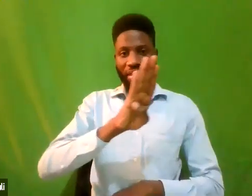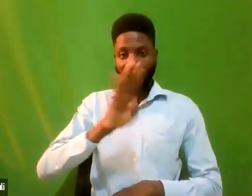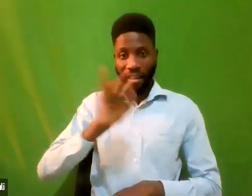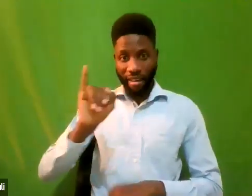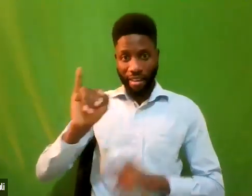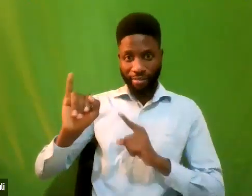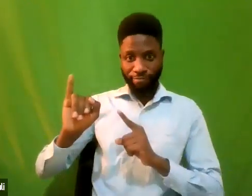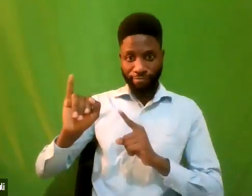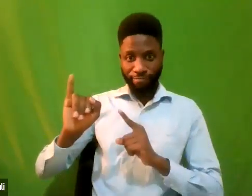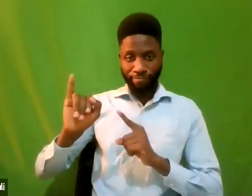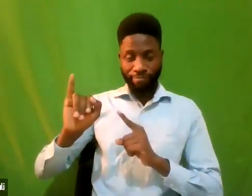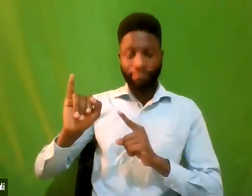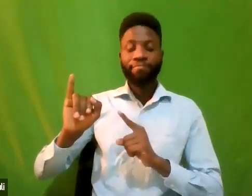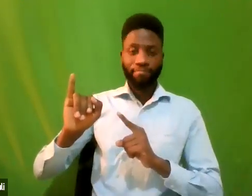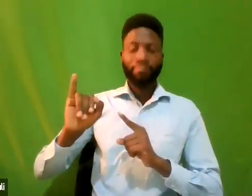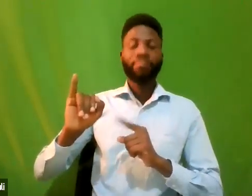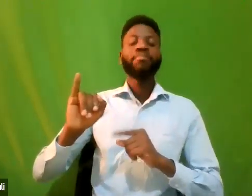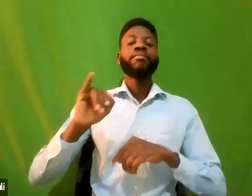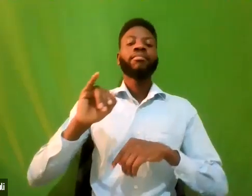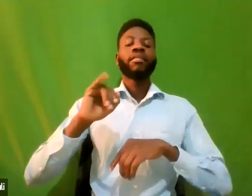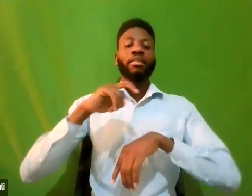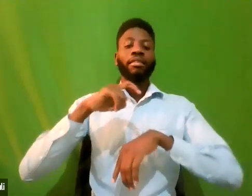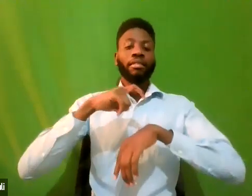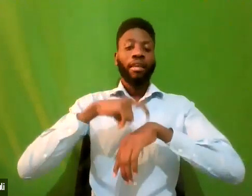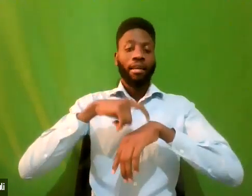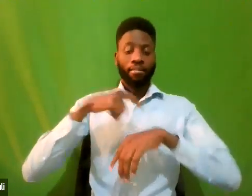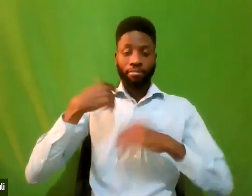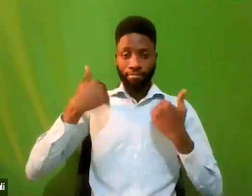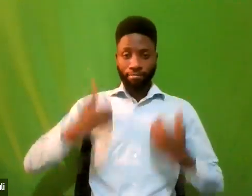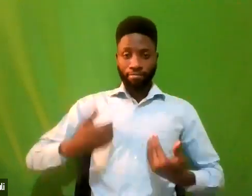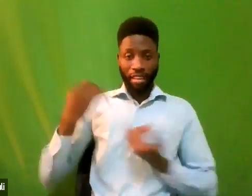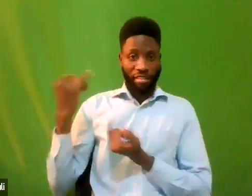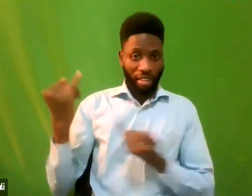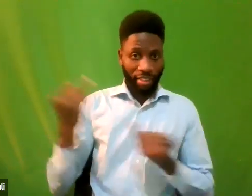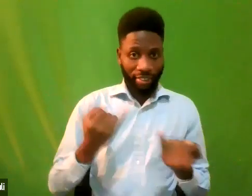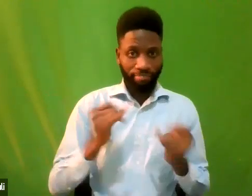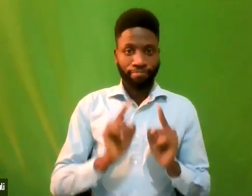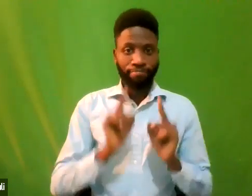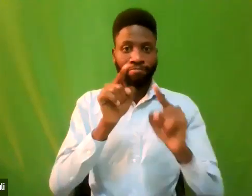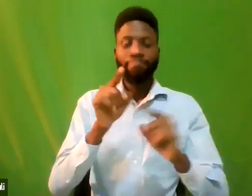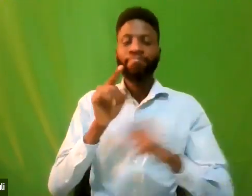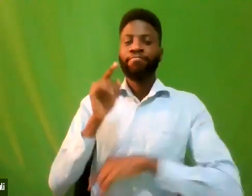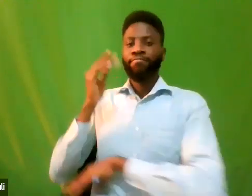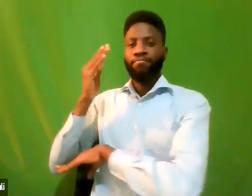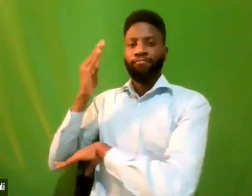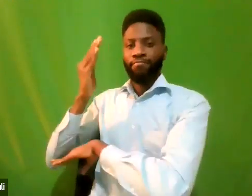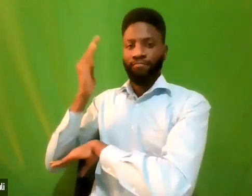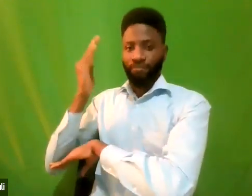During the BBI launch, I was invited to give a speech. No.